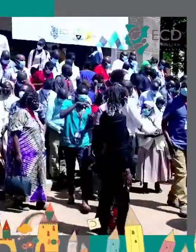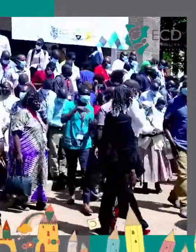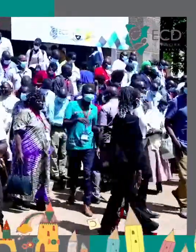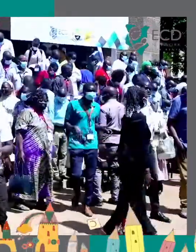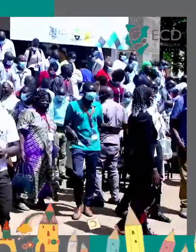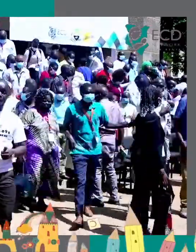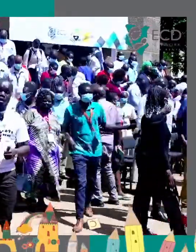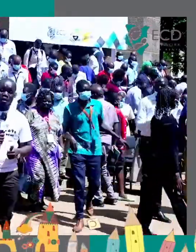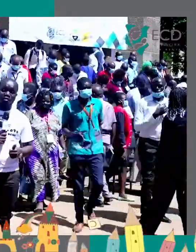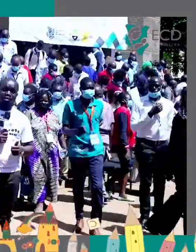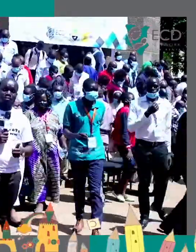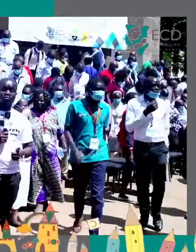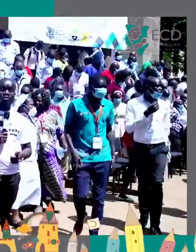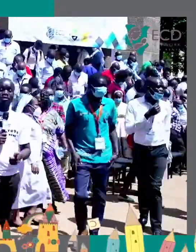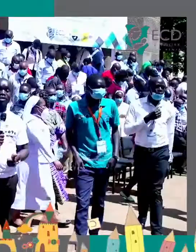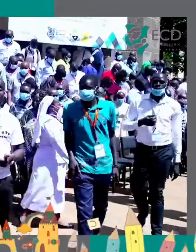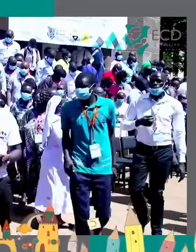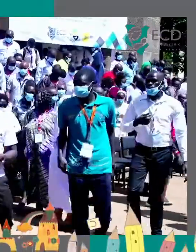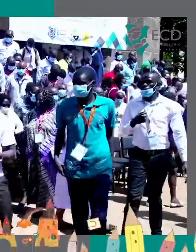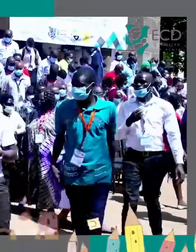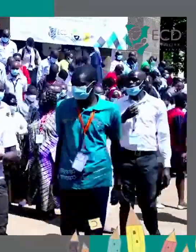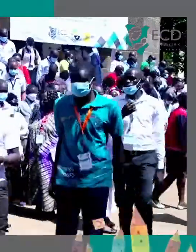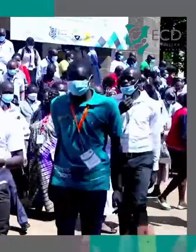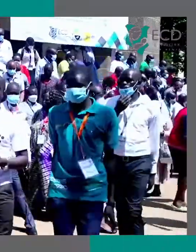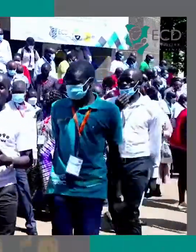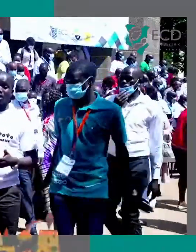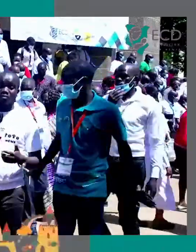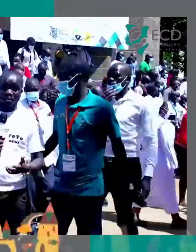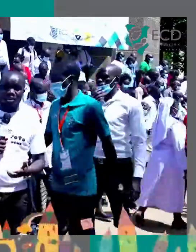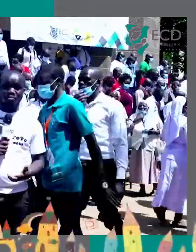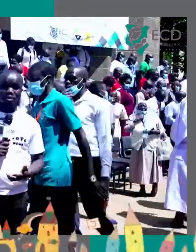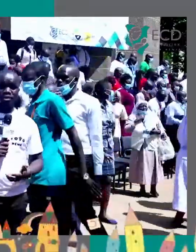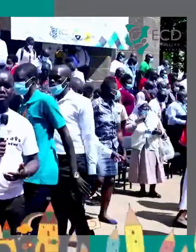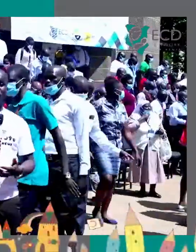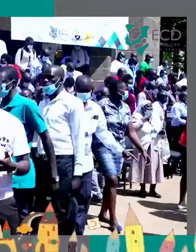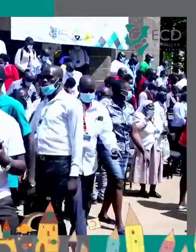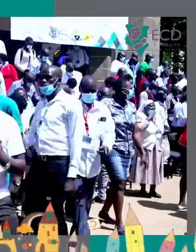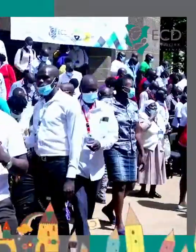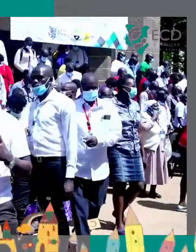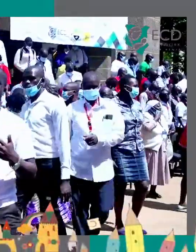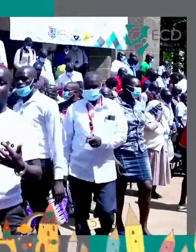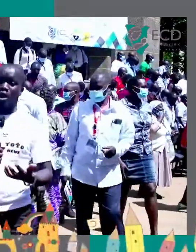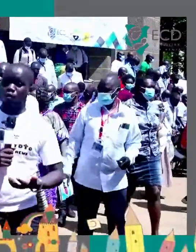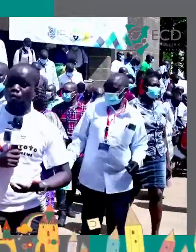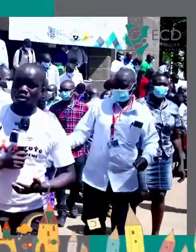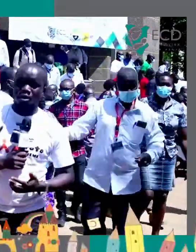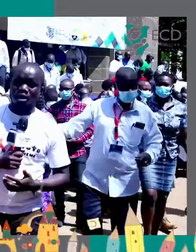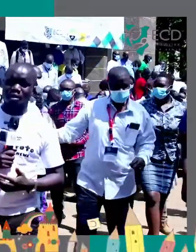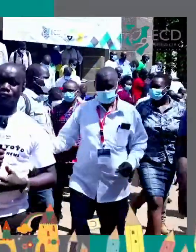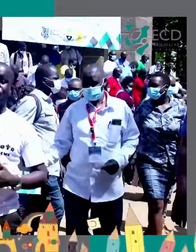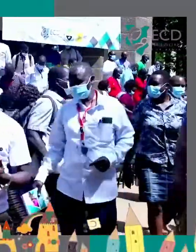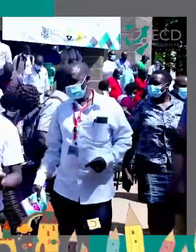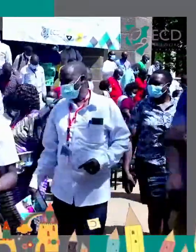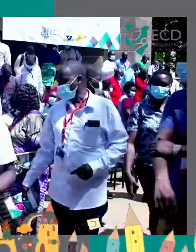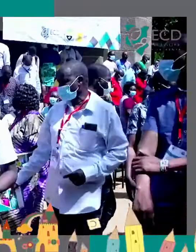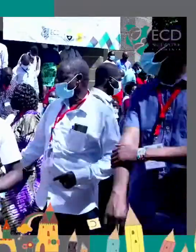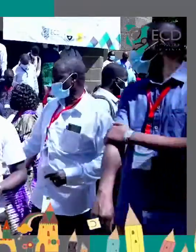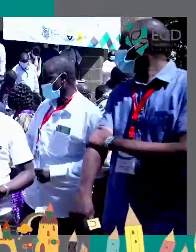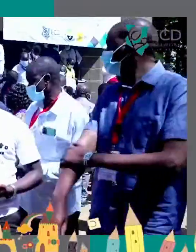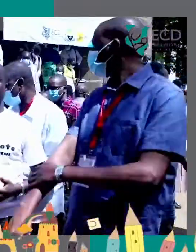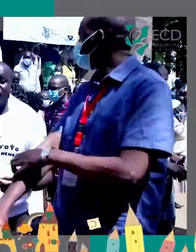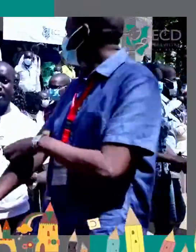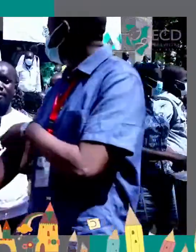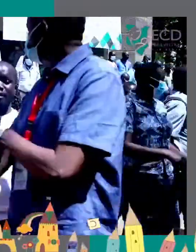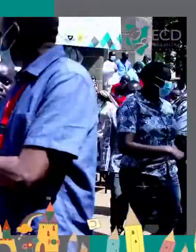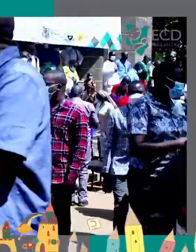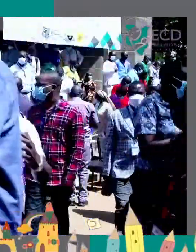session. Now we want to hear some of the things from the participants and on how the first session